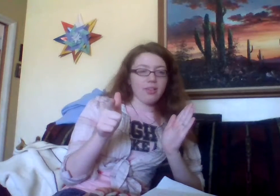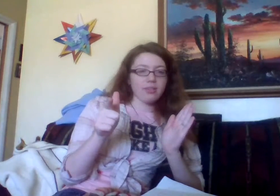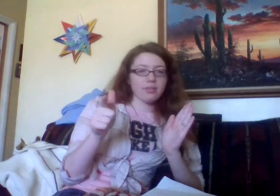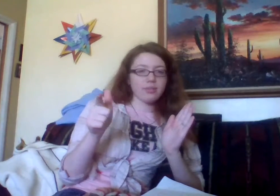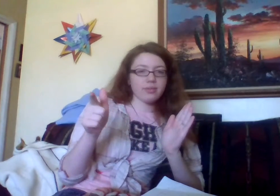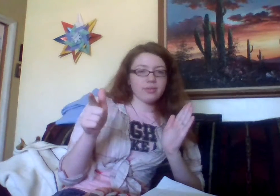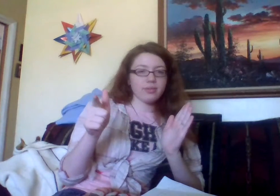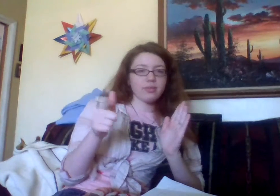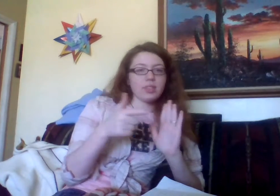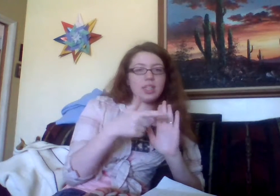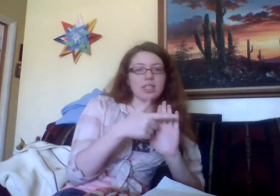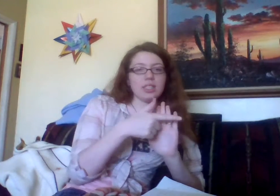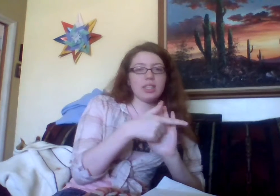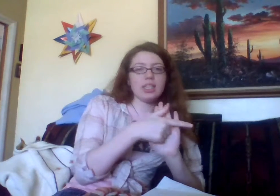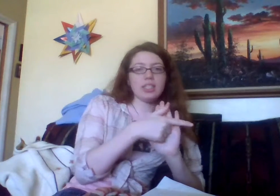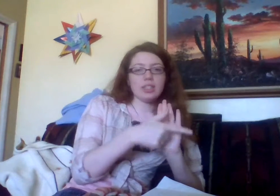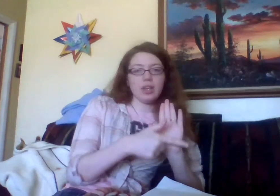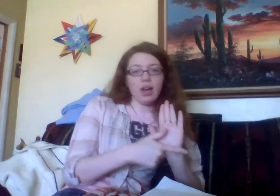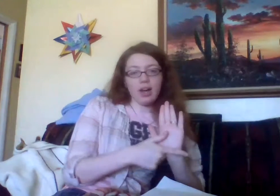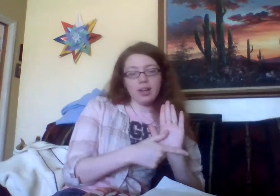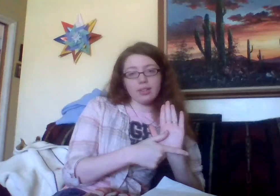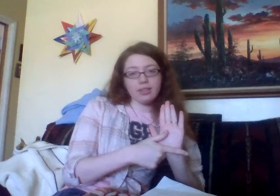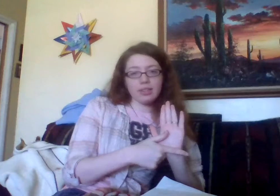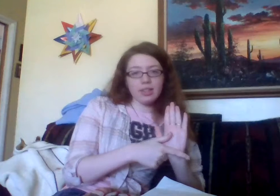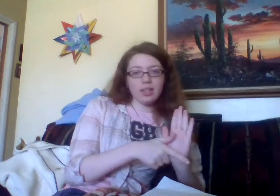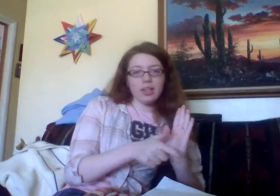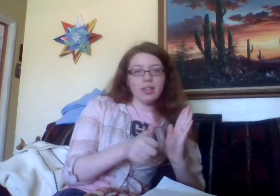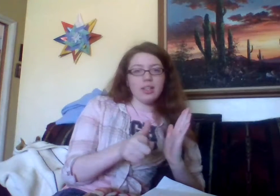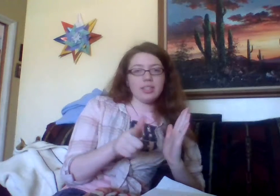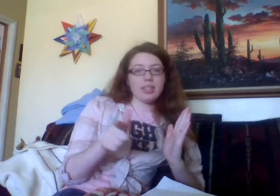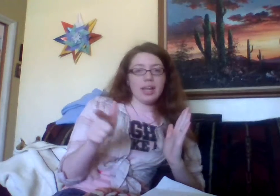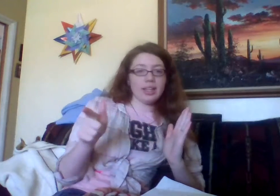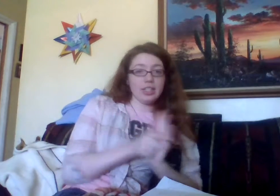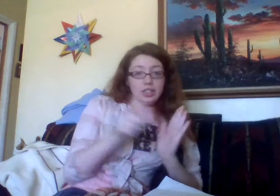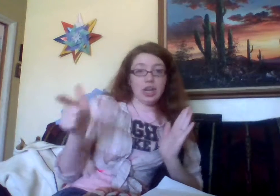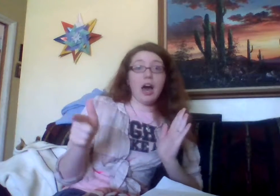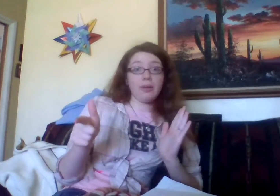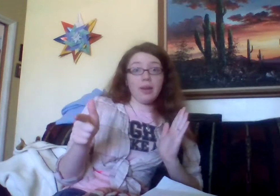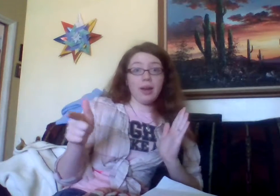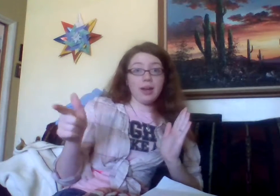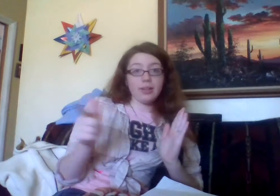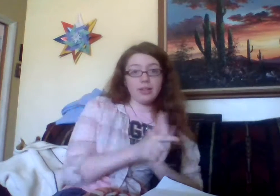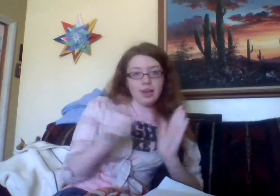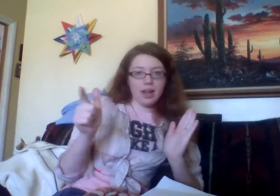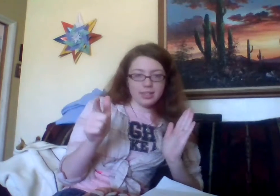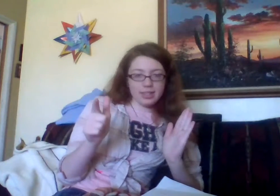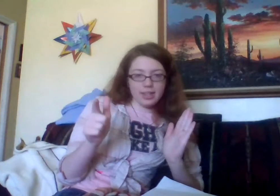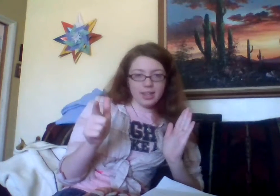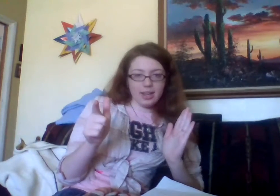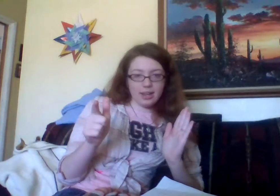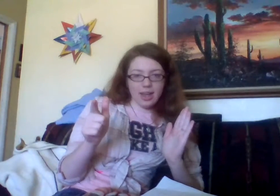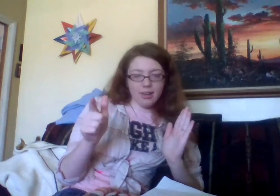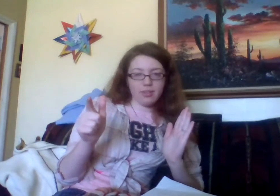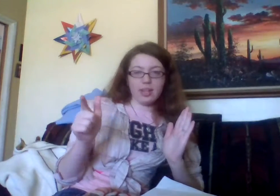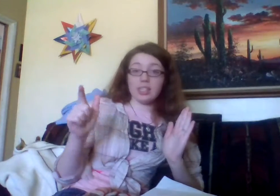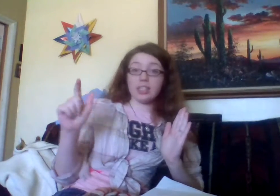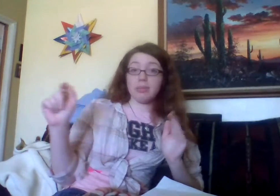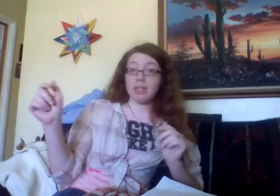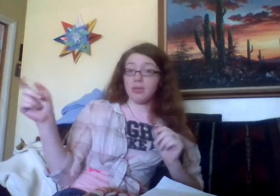allowed. Since this is law, this is not law. Not allowed. I say this would be